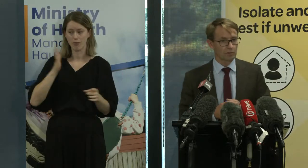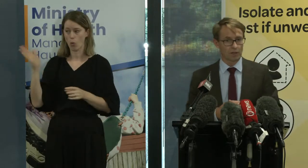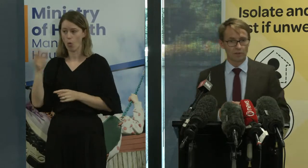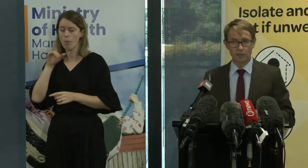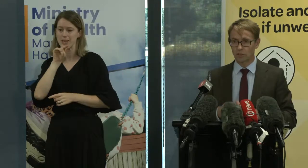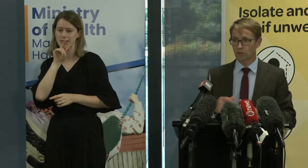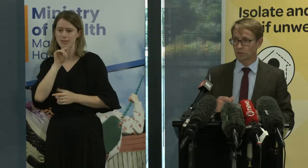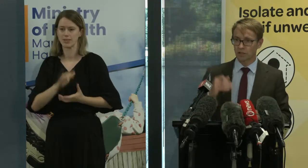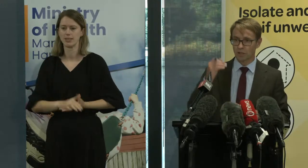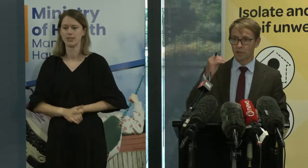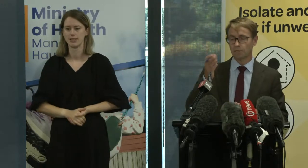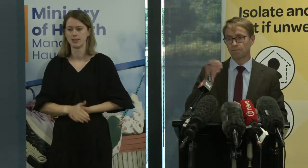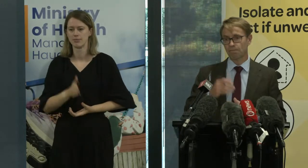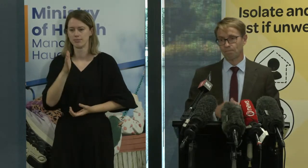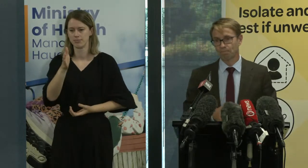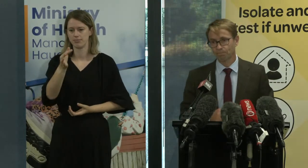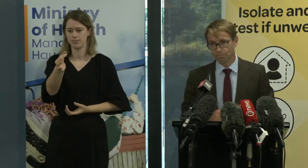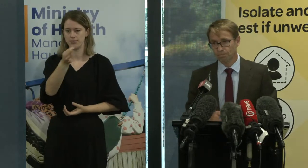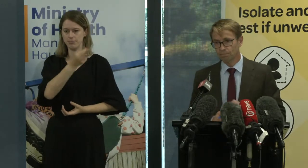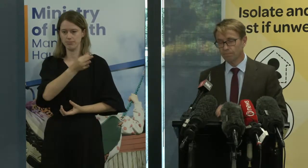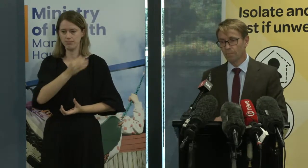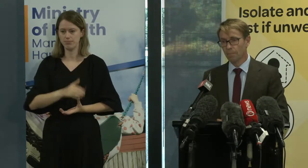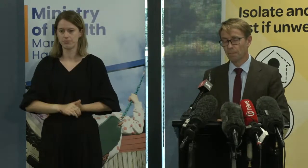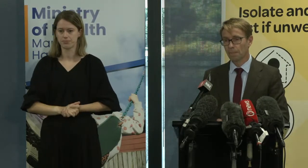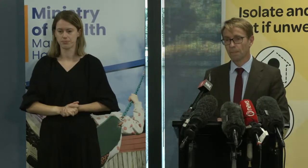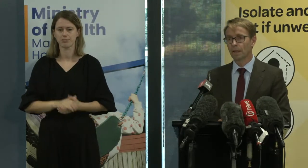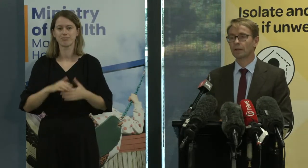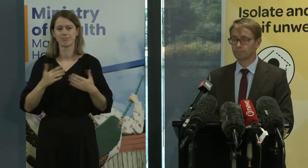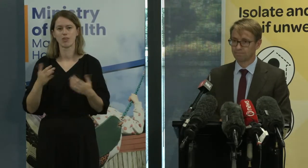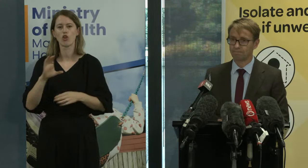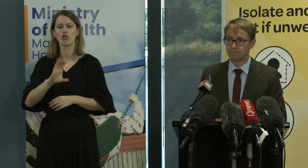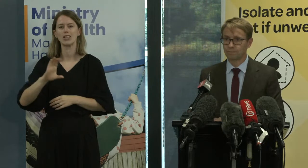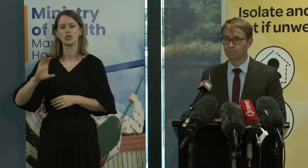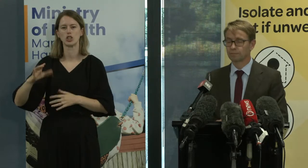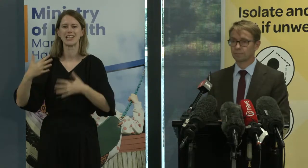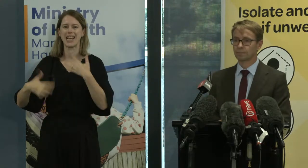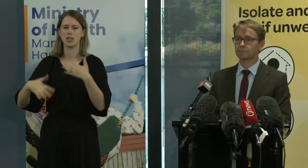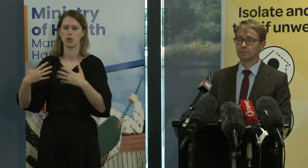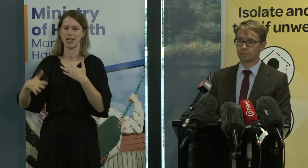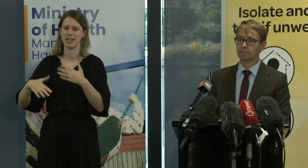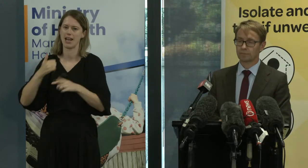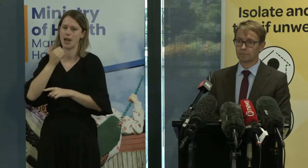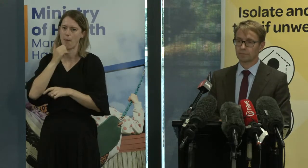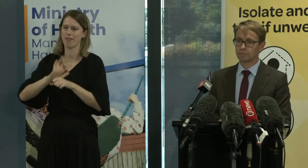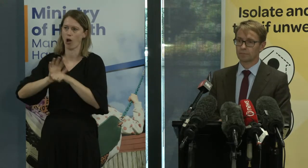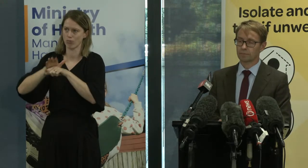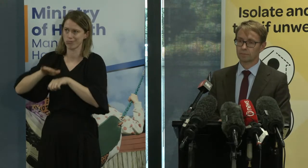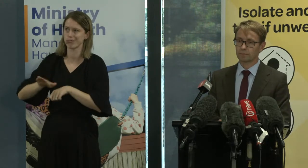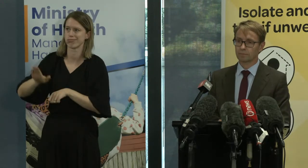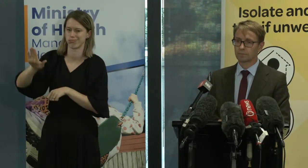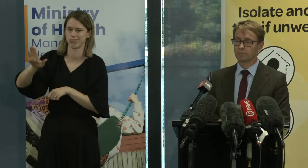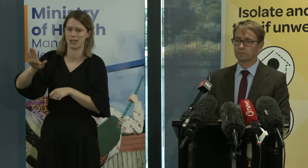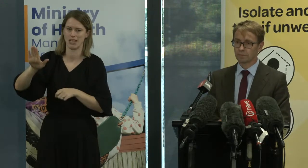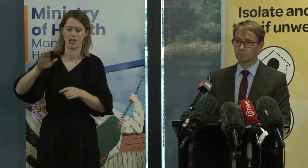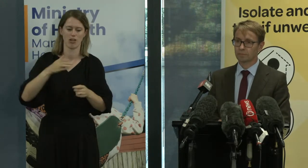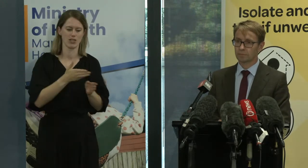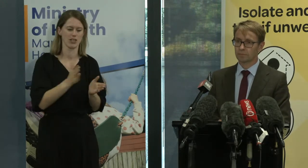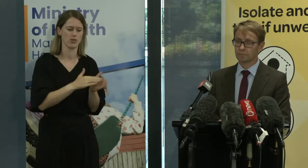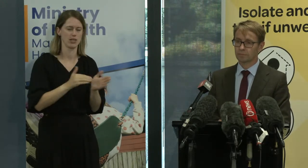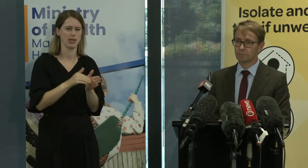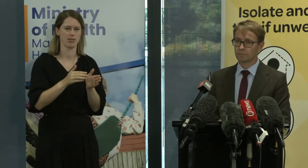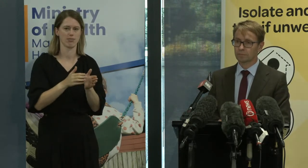respond to relevant questions. Bloomfield, Canterbury is now leading the way in infections, and you touched on this a bit before, but has